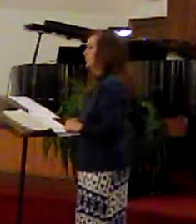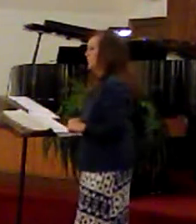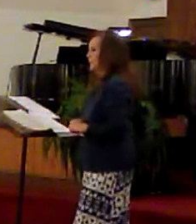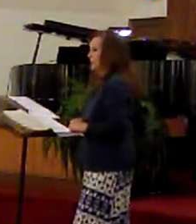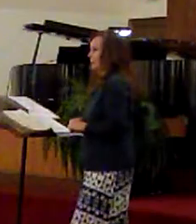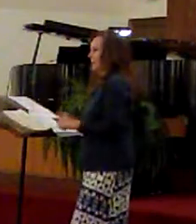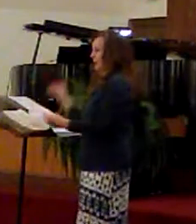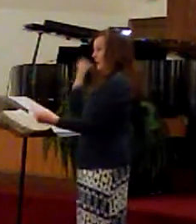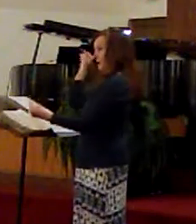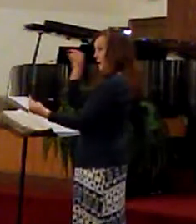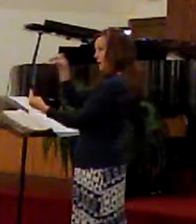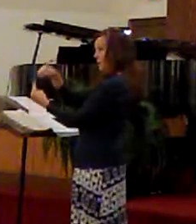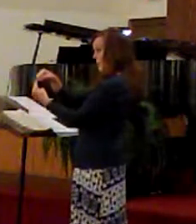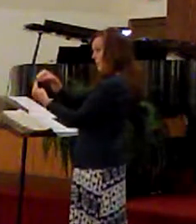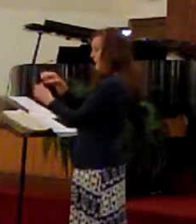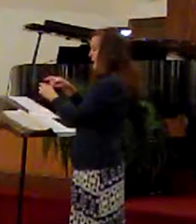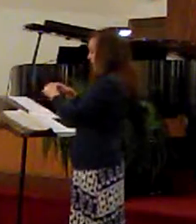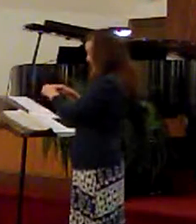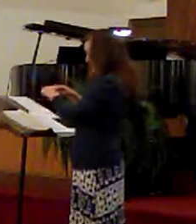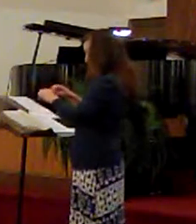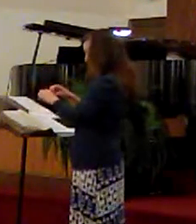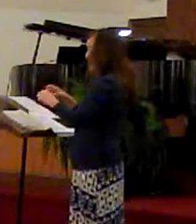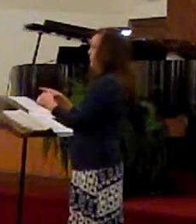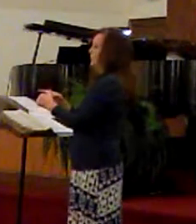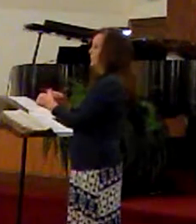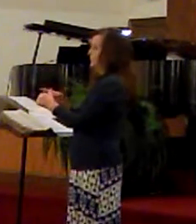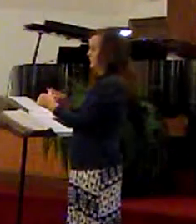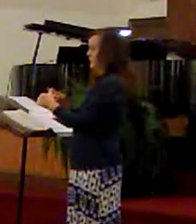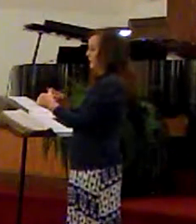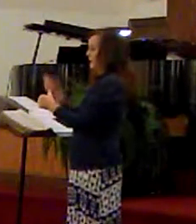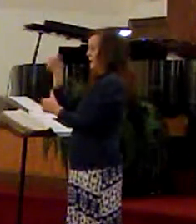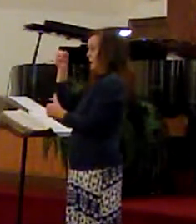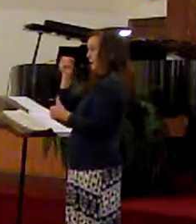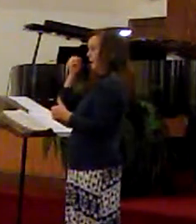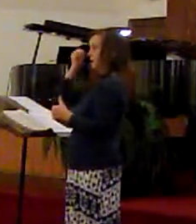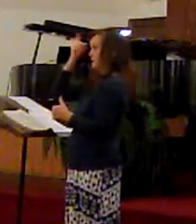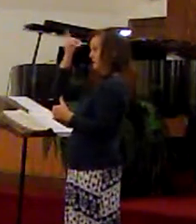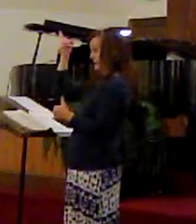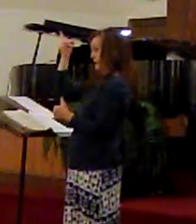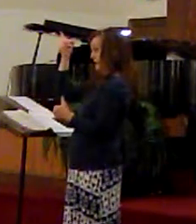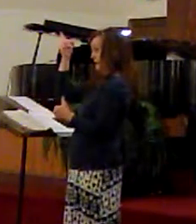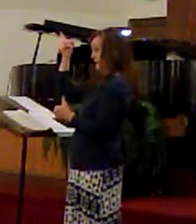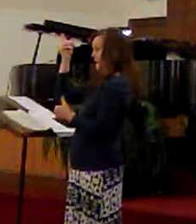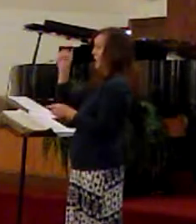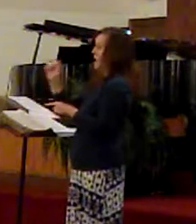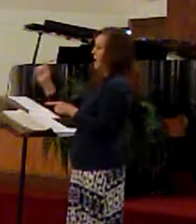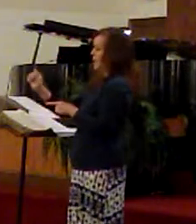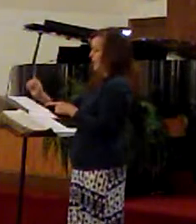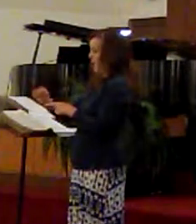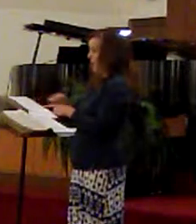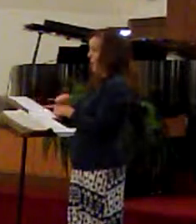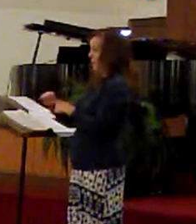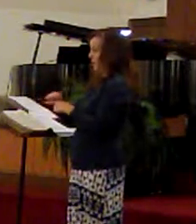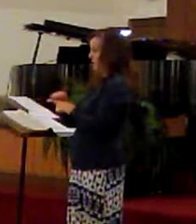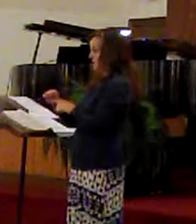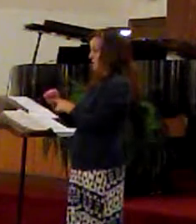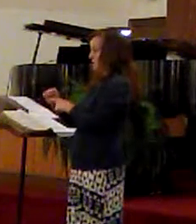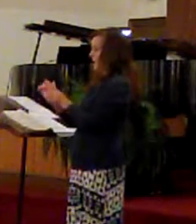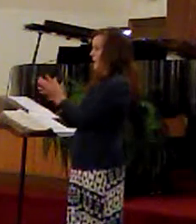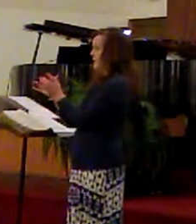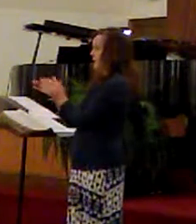The goal in study should be first the understanding and practice of a Bible